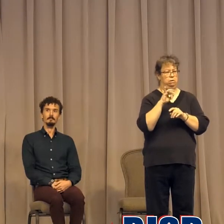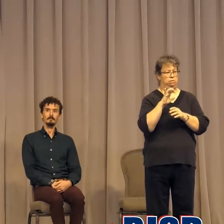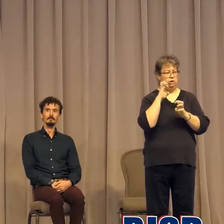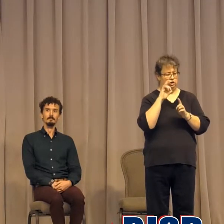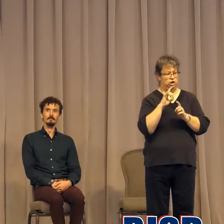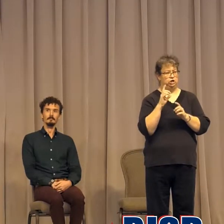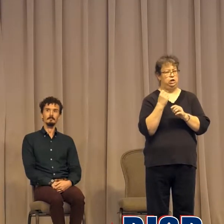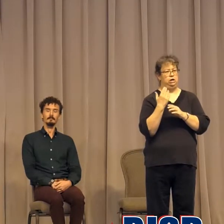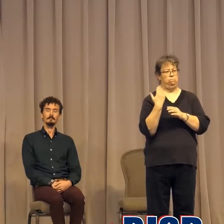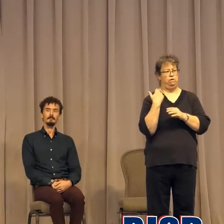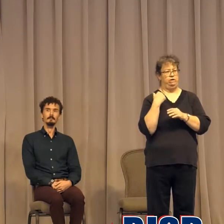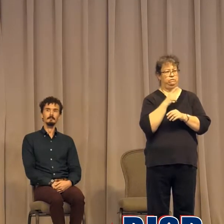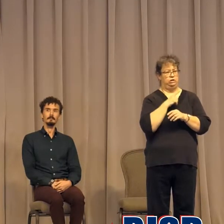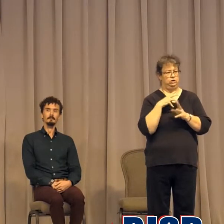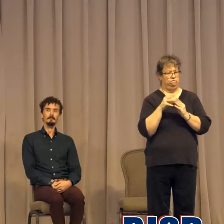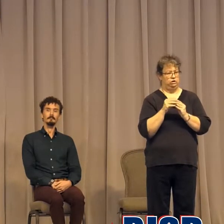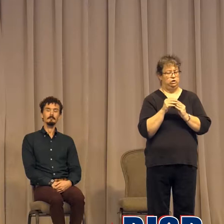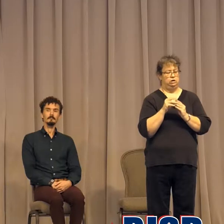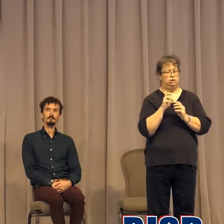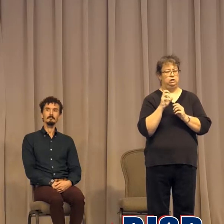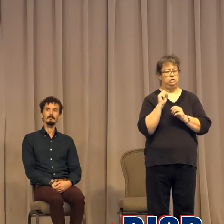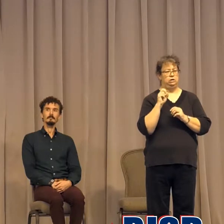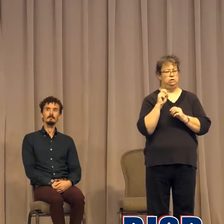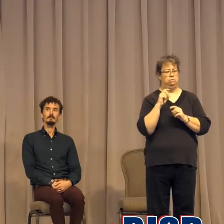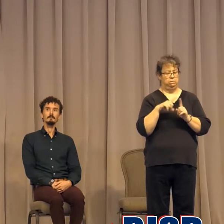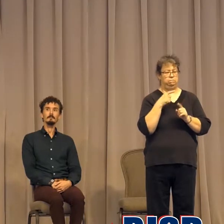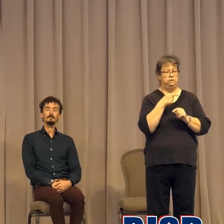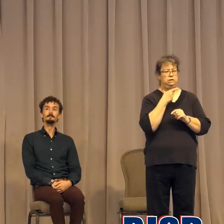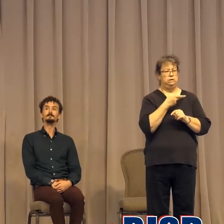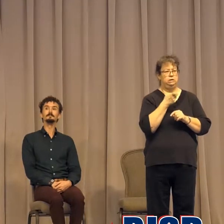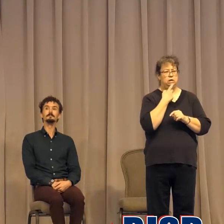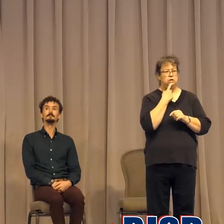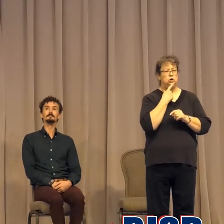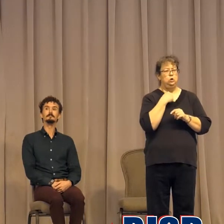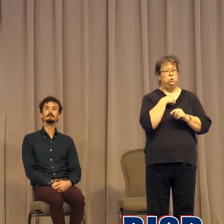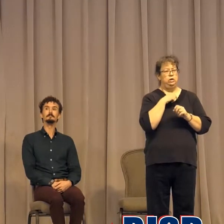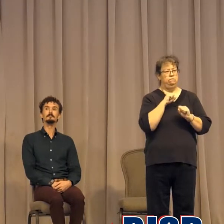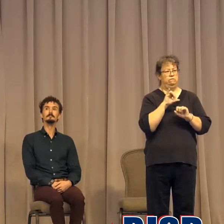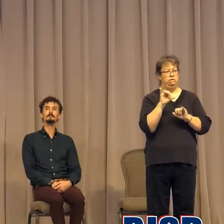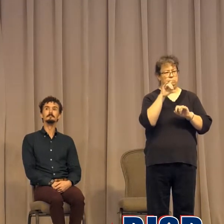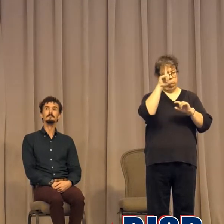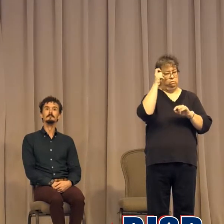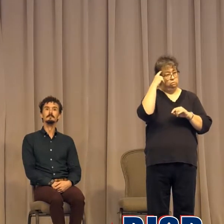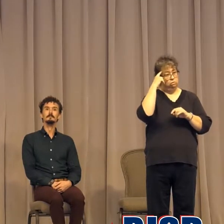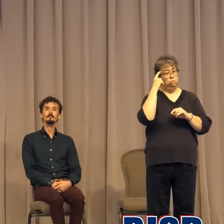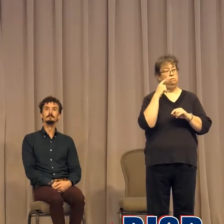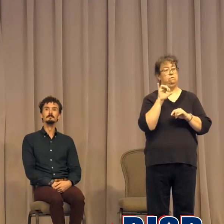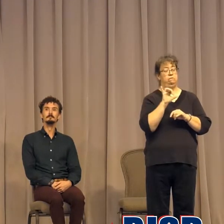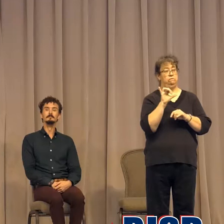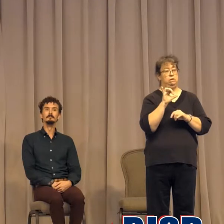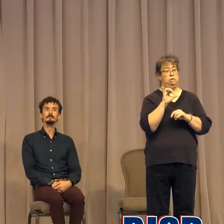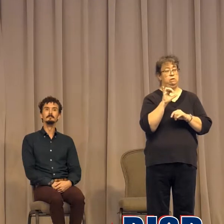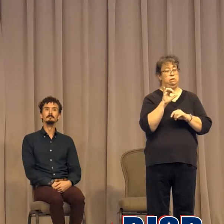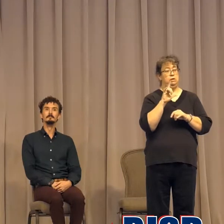in previous sessions. Skeptics said, we have the same governor, we have the